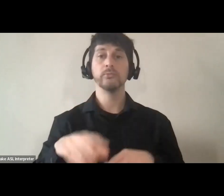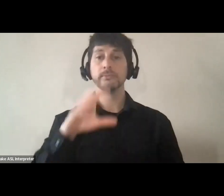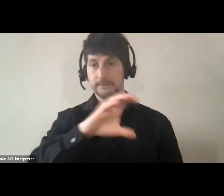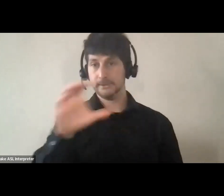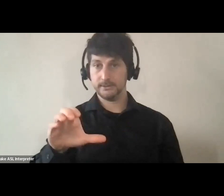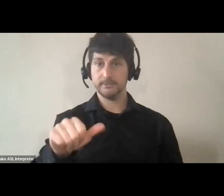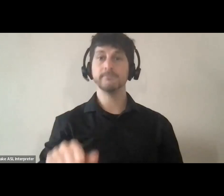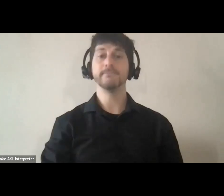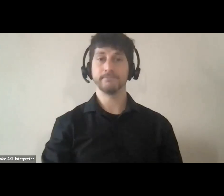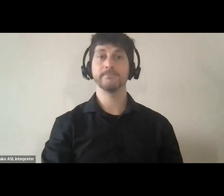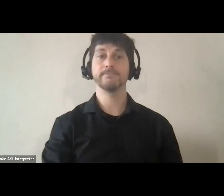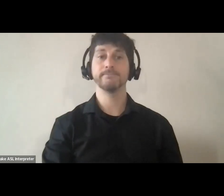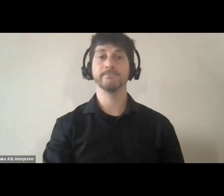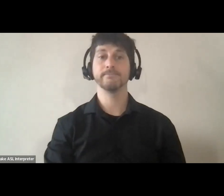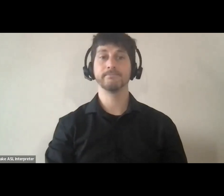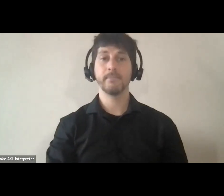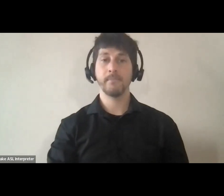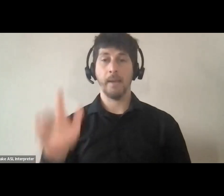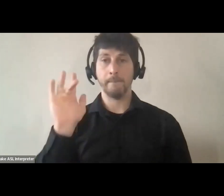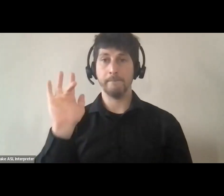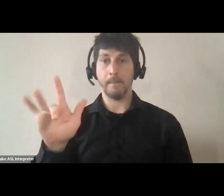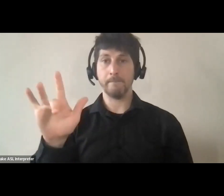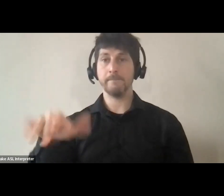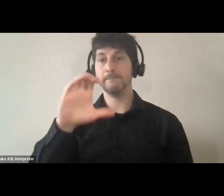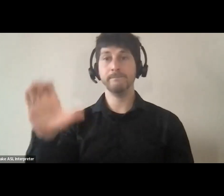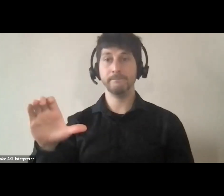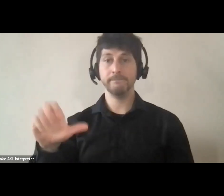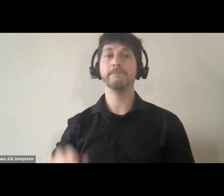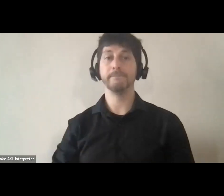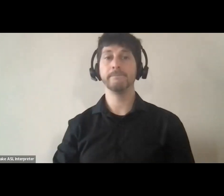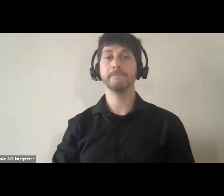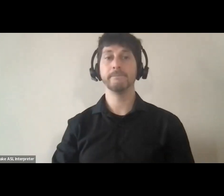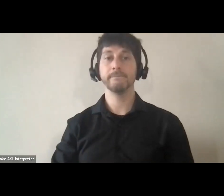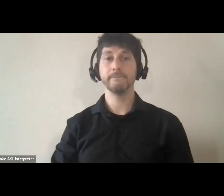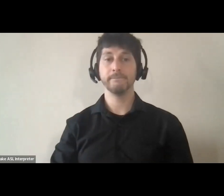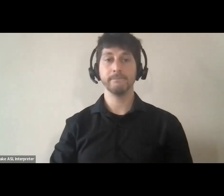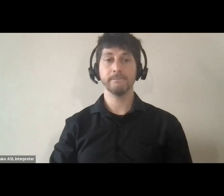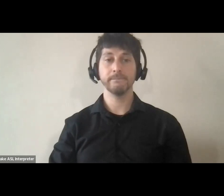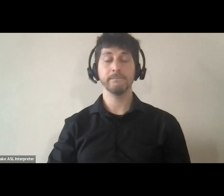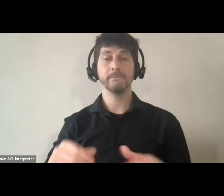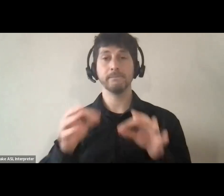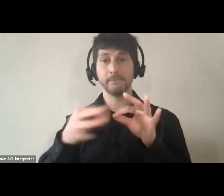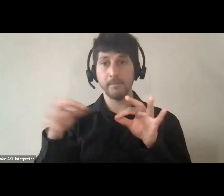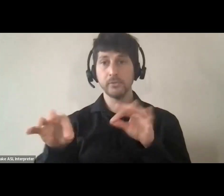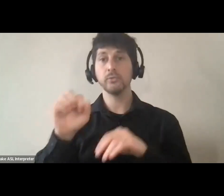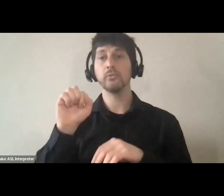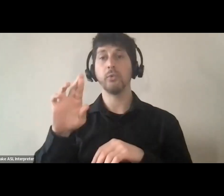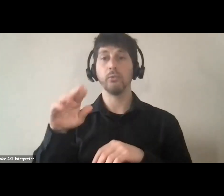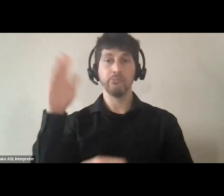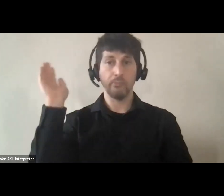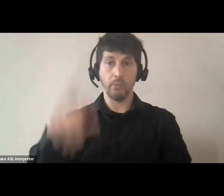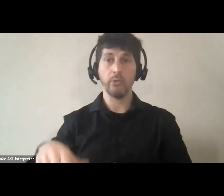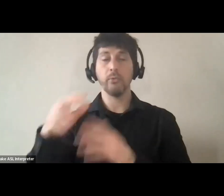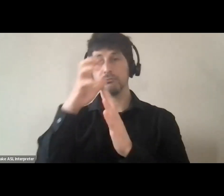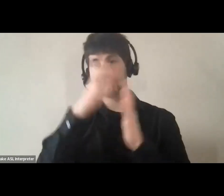for today's session. You can view the captioning by selecting the CC tab on the menu bar, and you have the choice of subtitle, or maybe it's the full transcript that